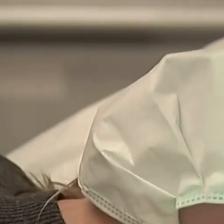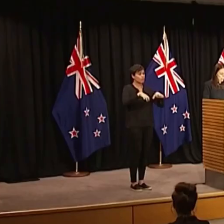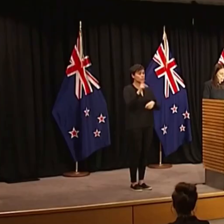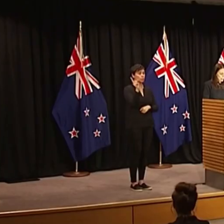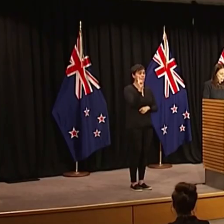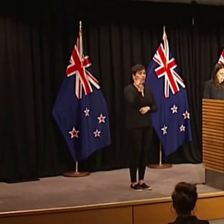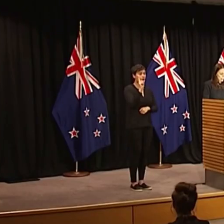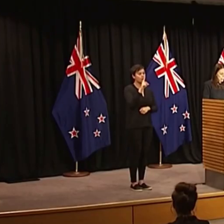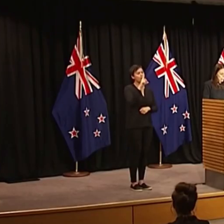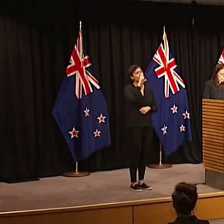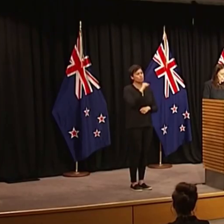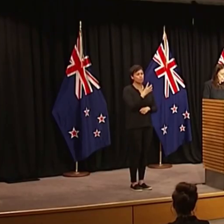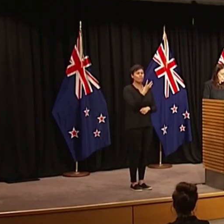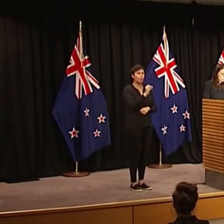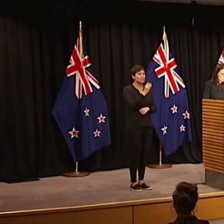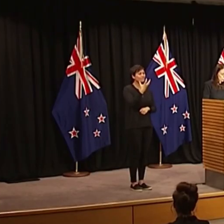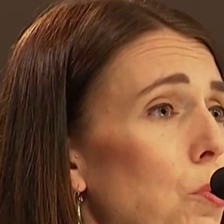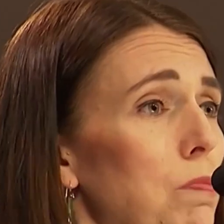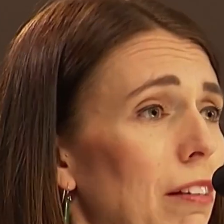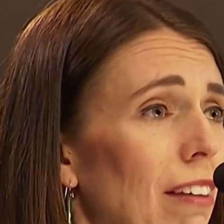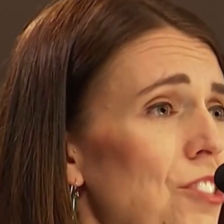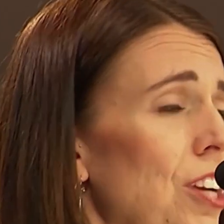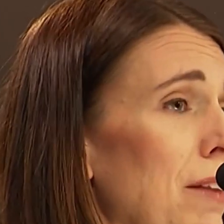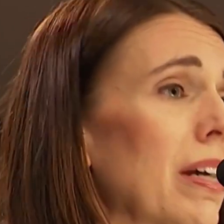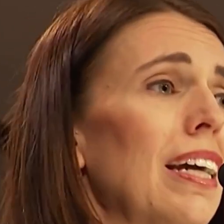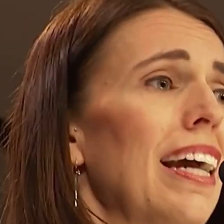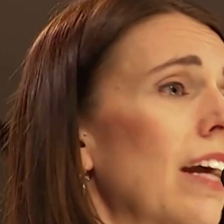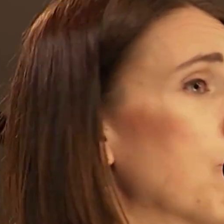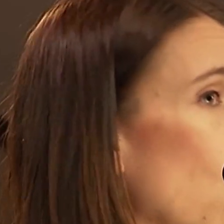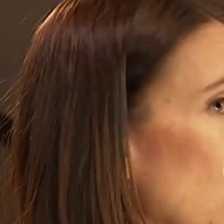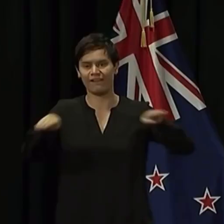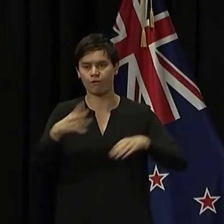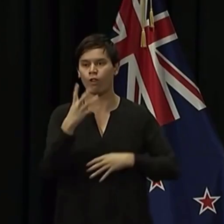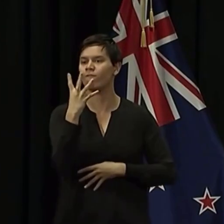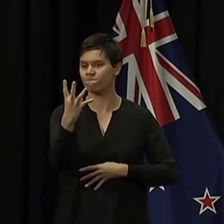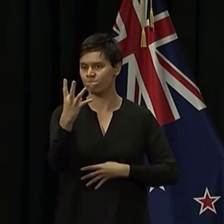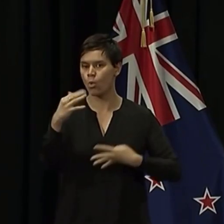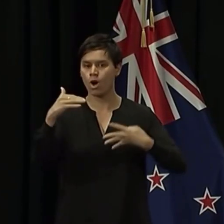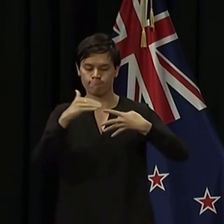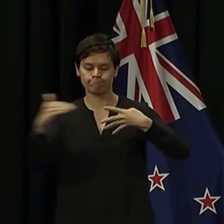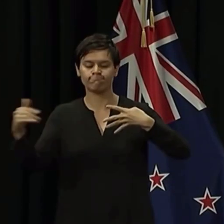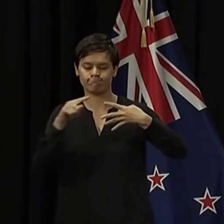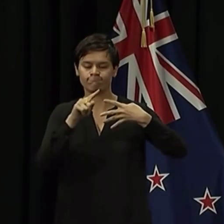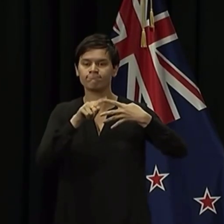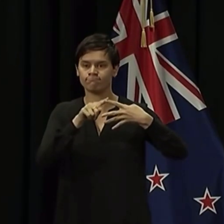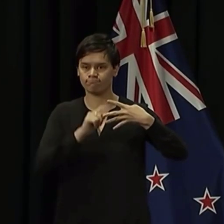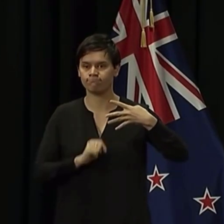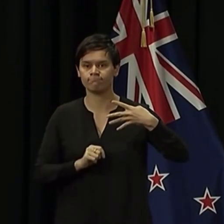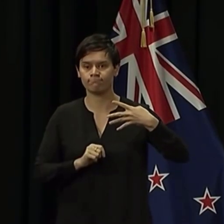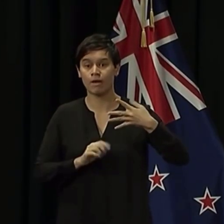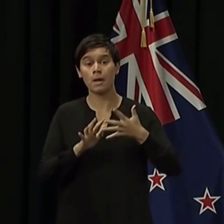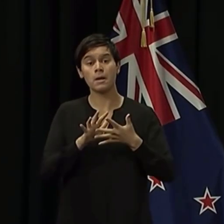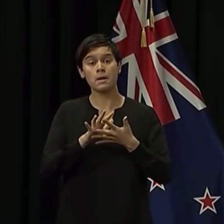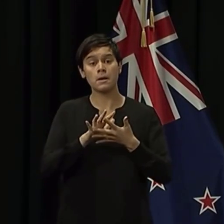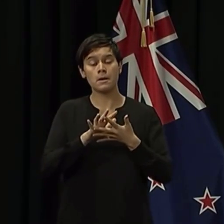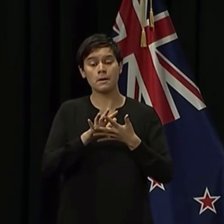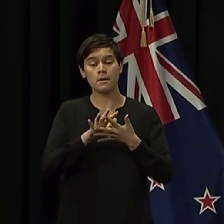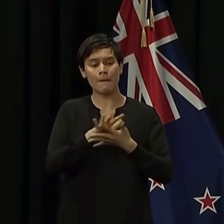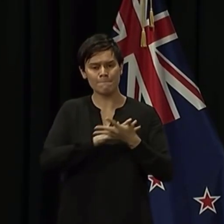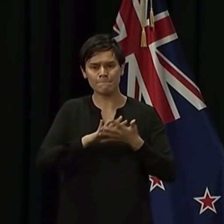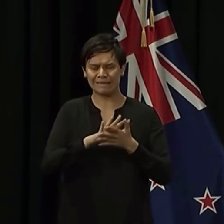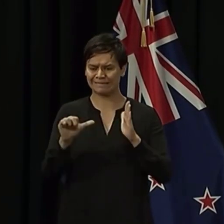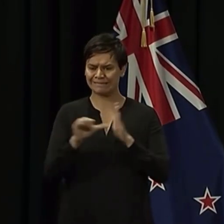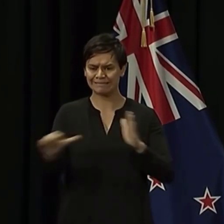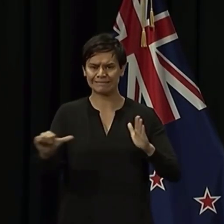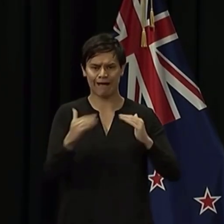hours, the country moves into near total lockdown for four weeks. These decisions will place the most significant restrictions